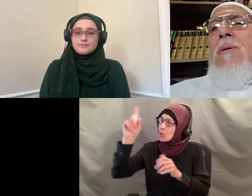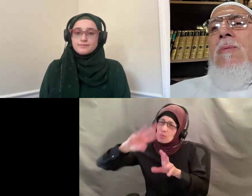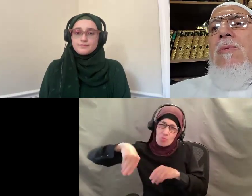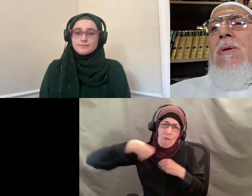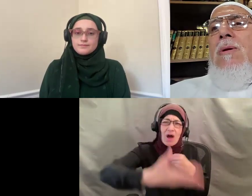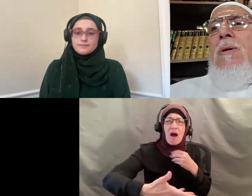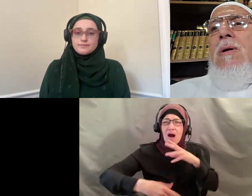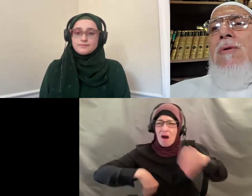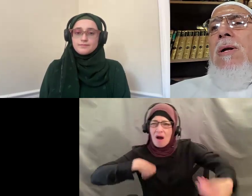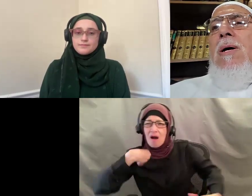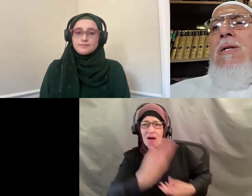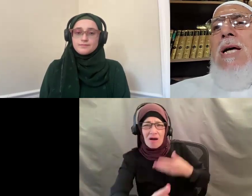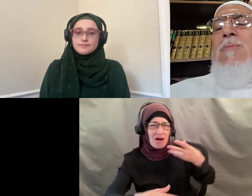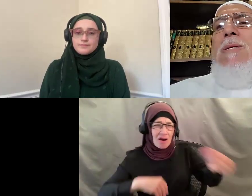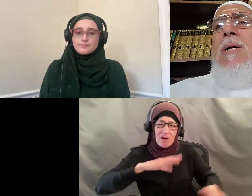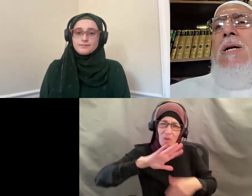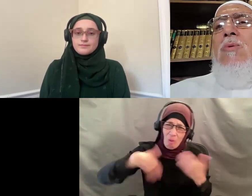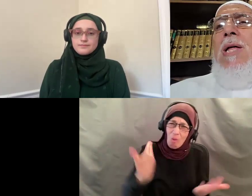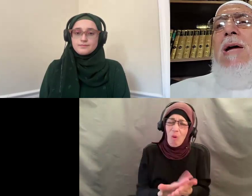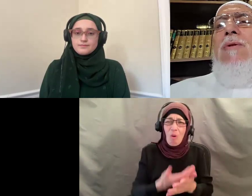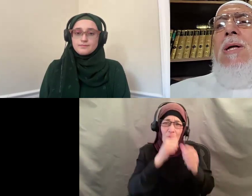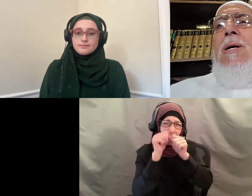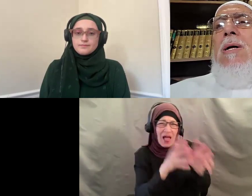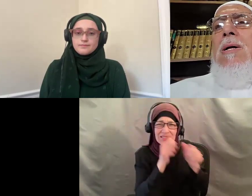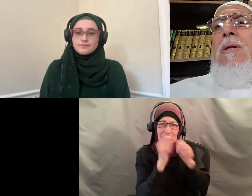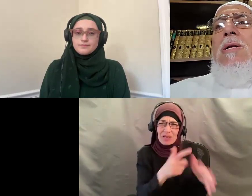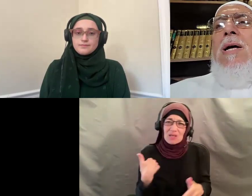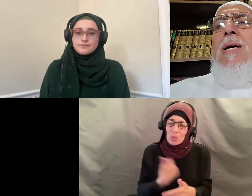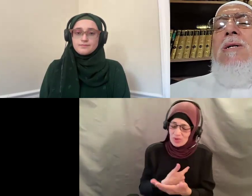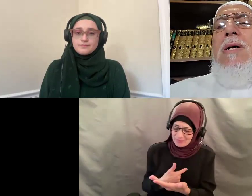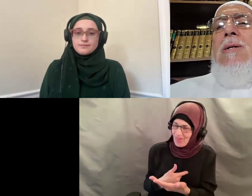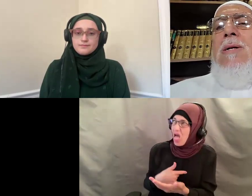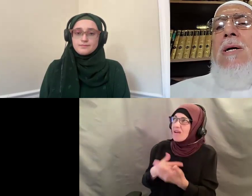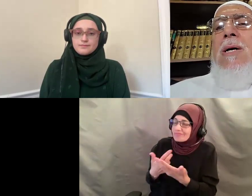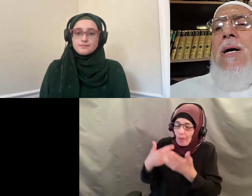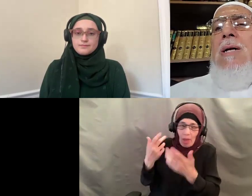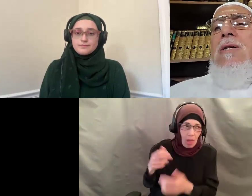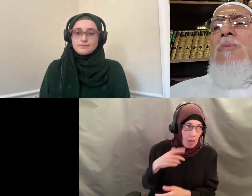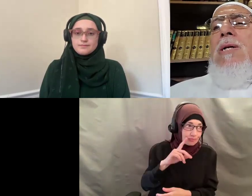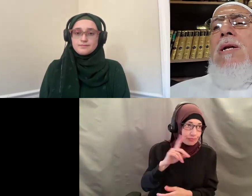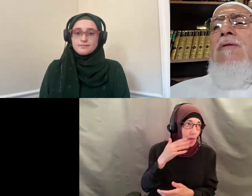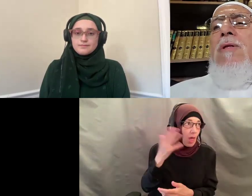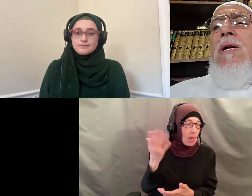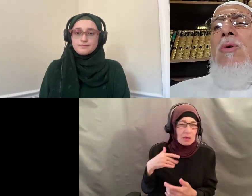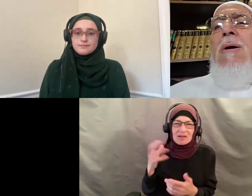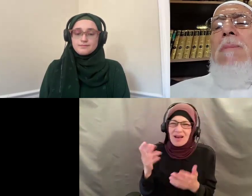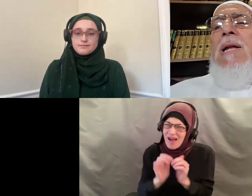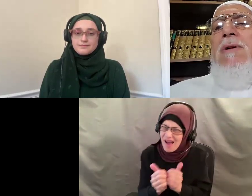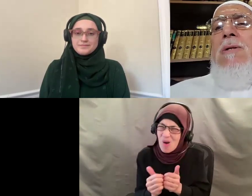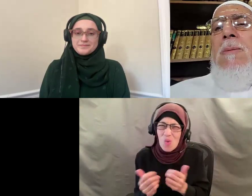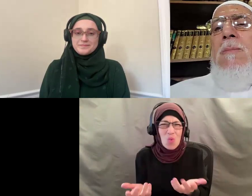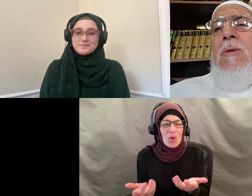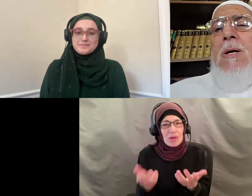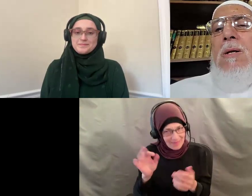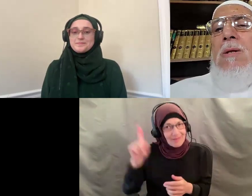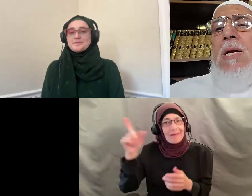this? If Allah has blessed us with everything that He has created and subjected everything to our